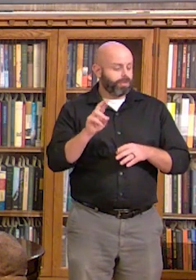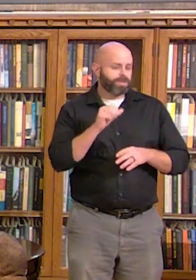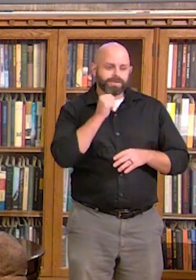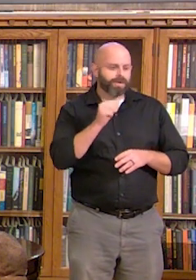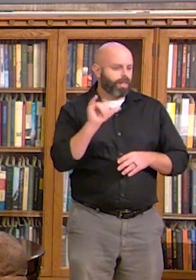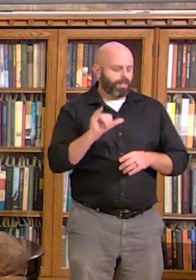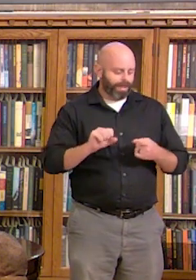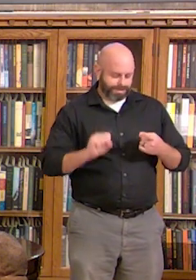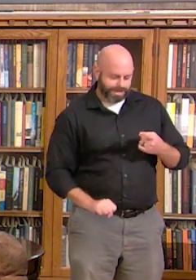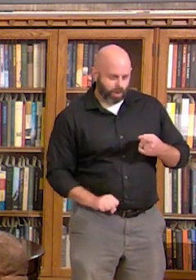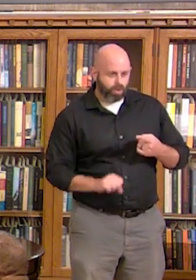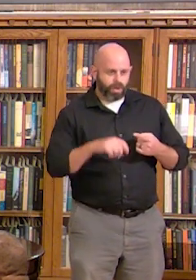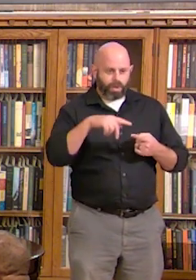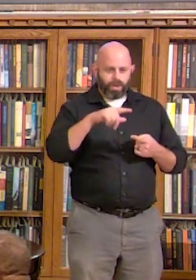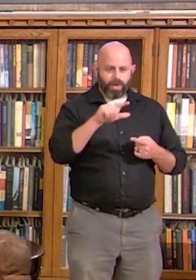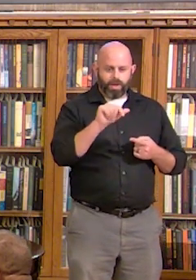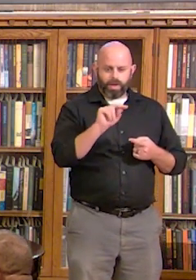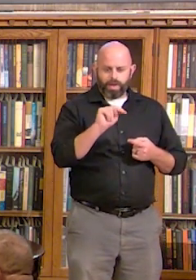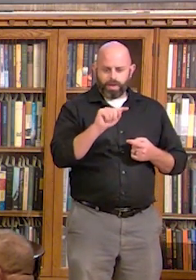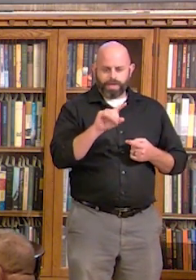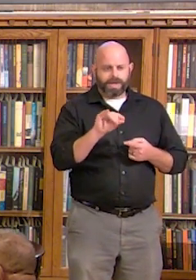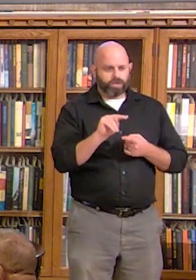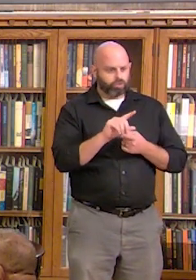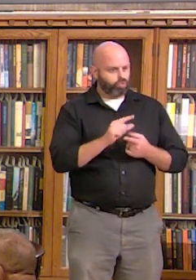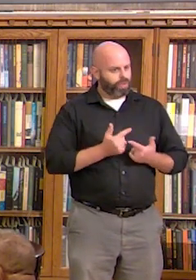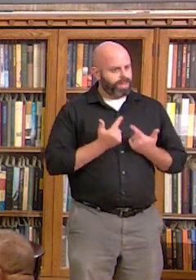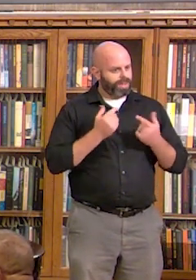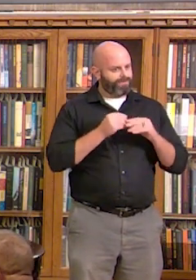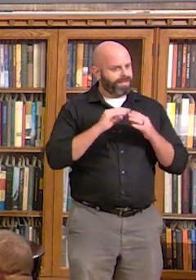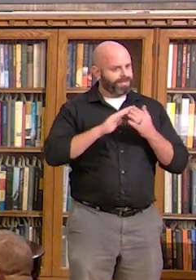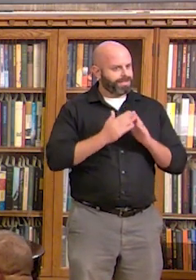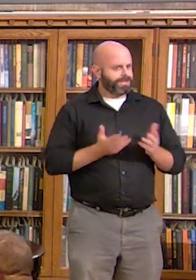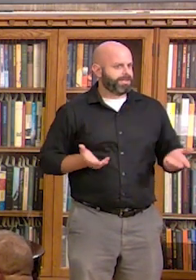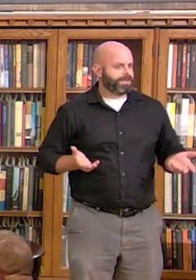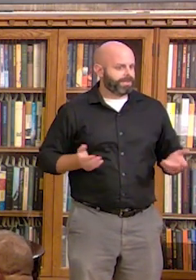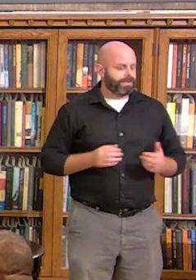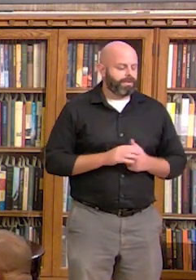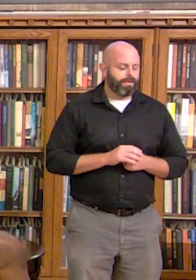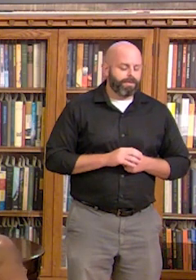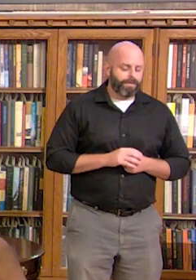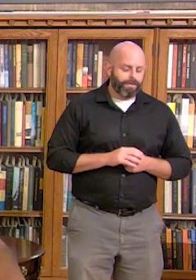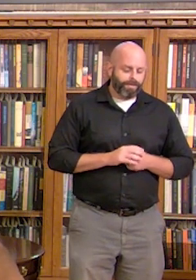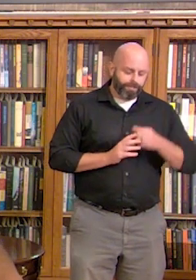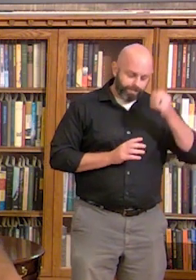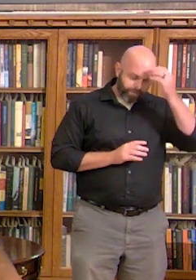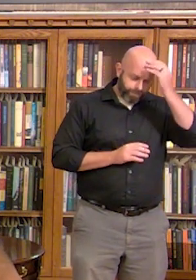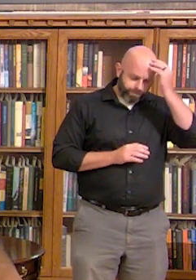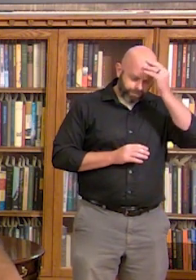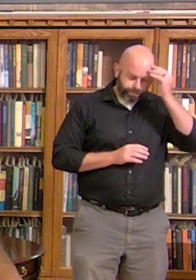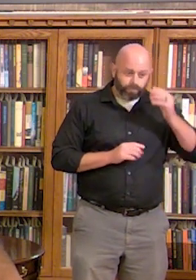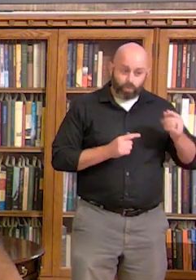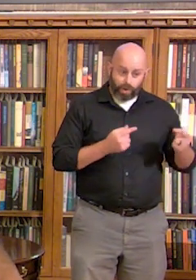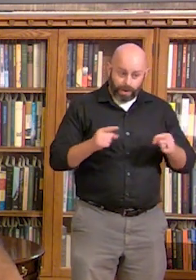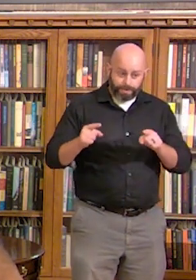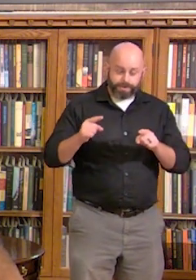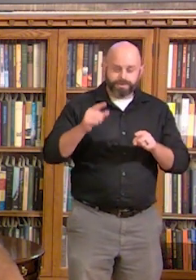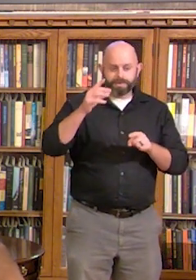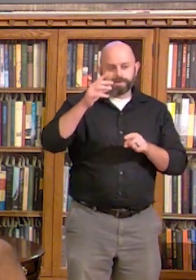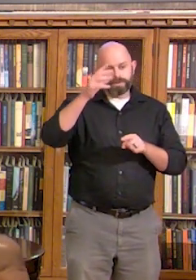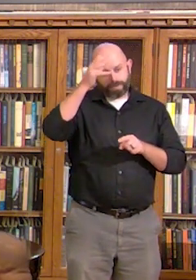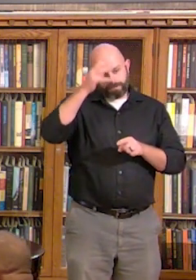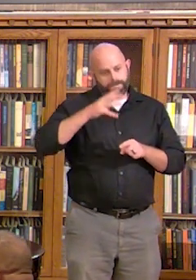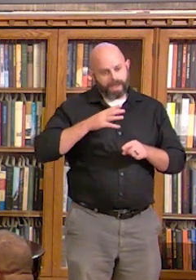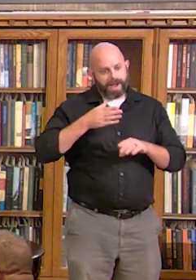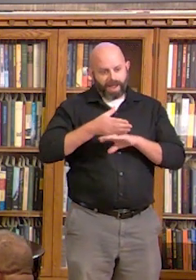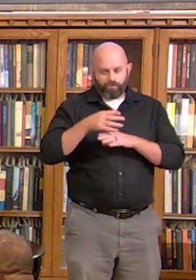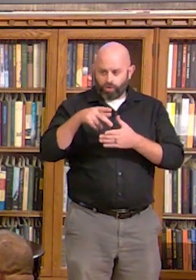plantation so you're living in the city well what happens is that the man then after he pays